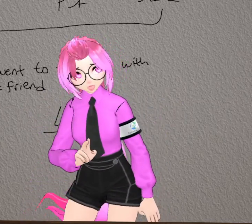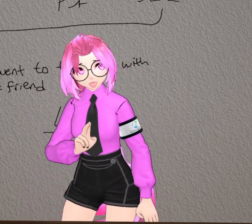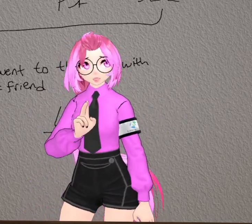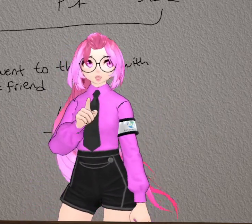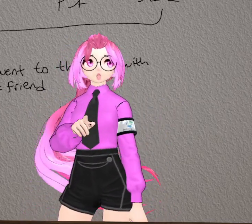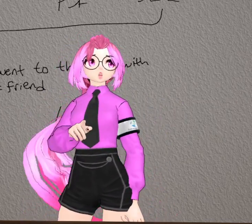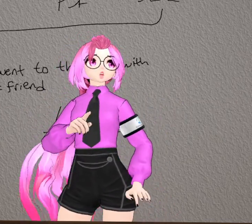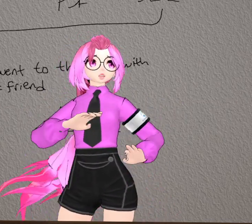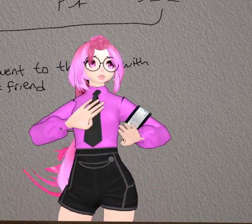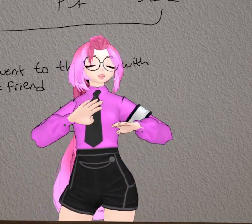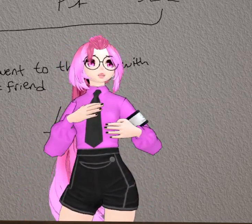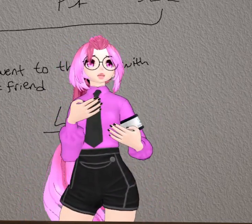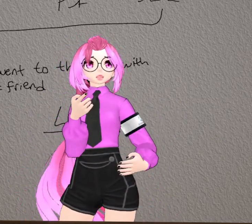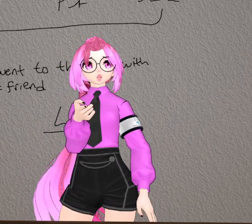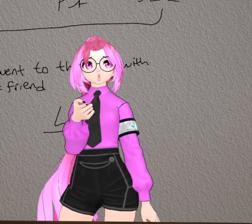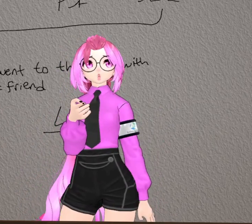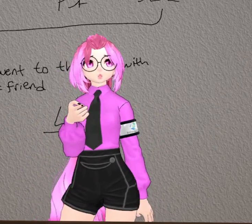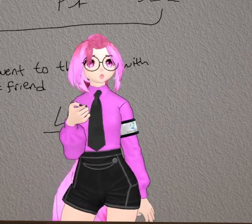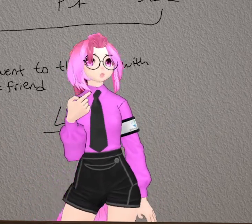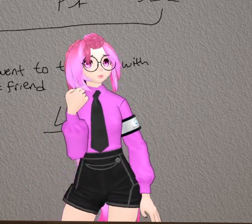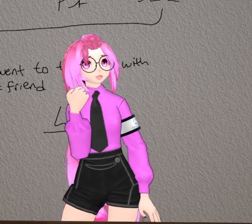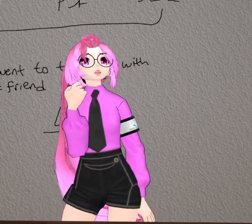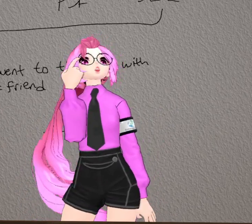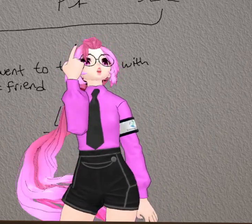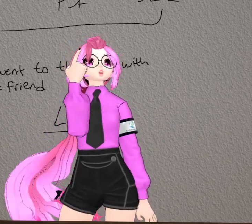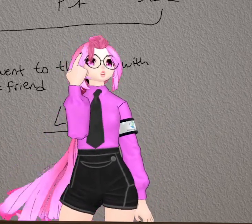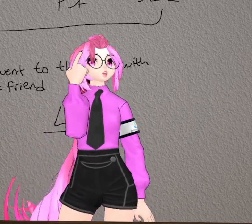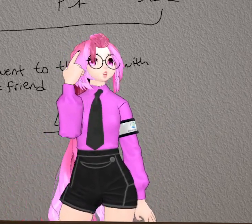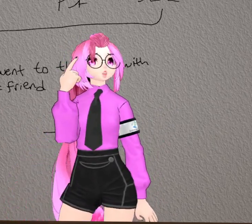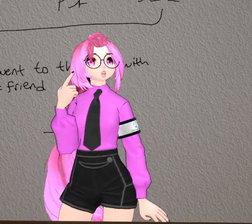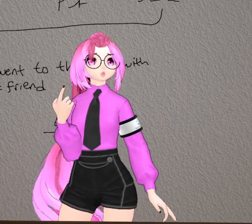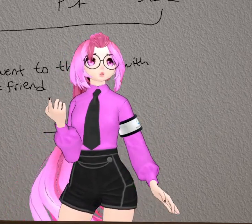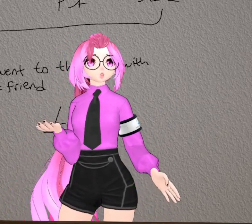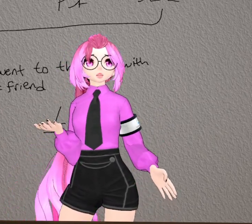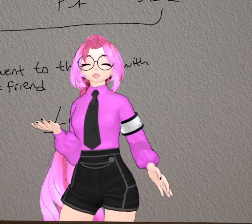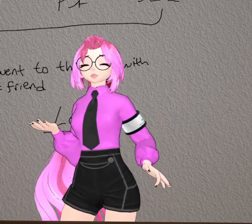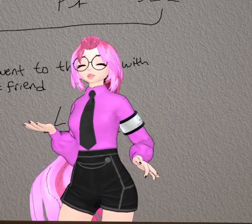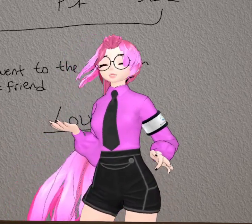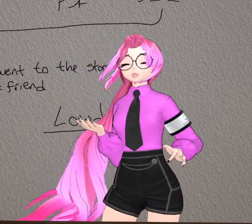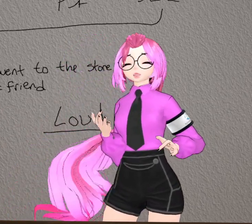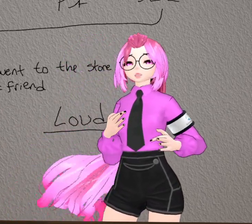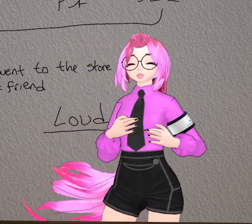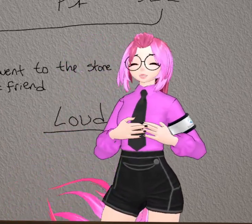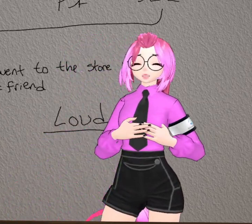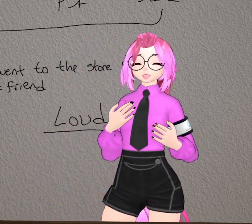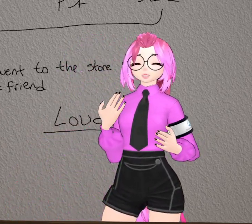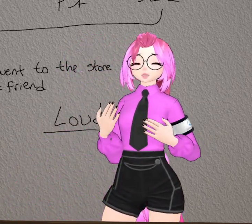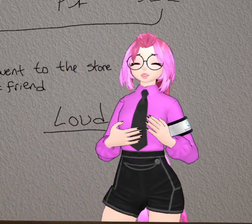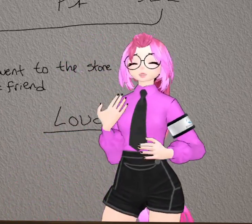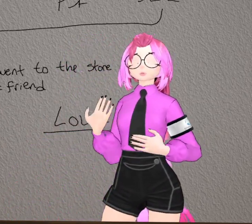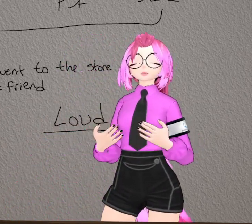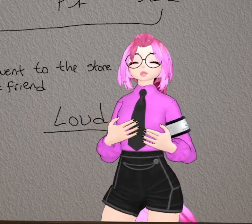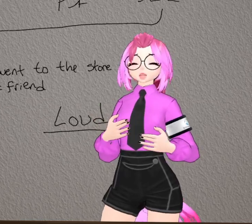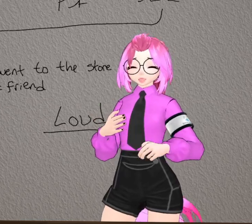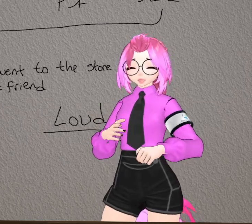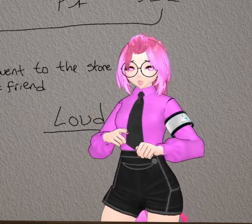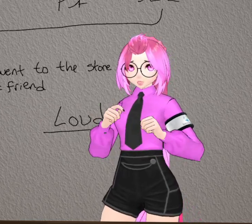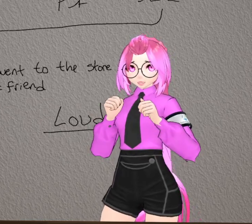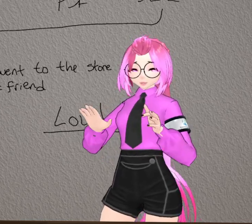are you, I'm just saying how you. But you can understand what that means, and it doesn't, it's like a waste of